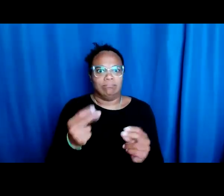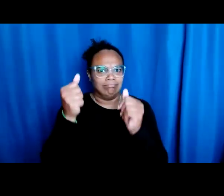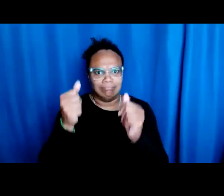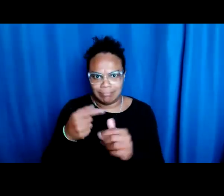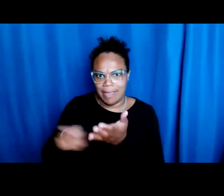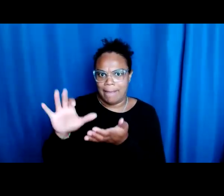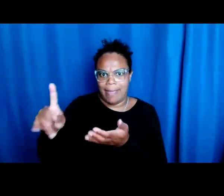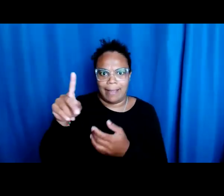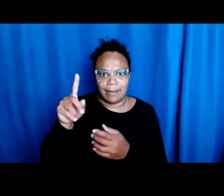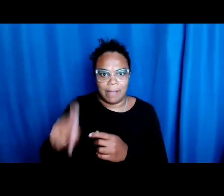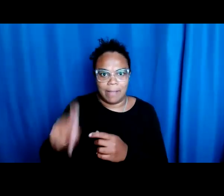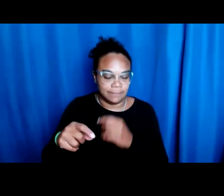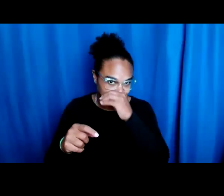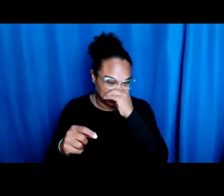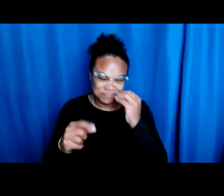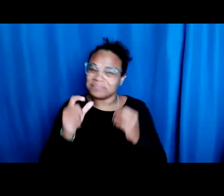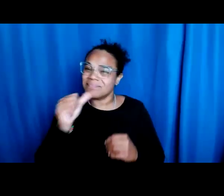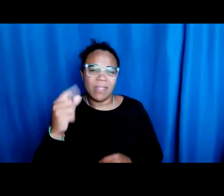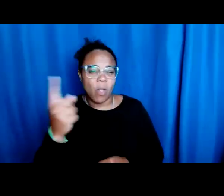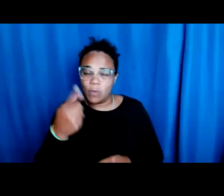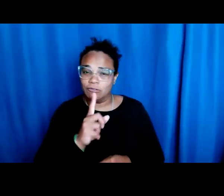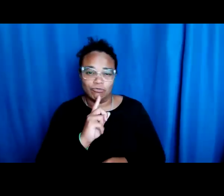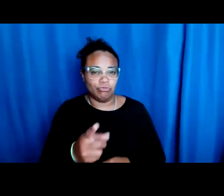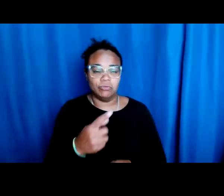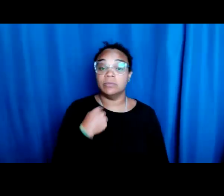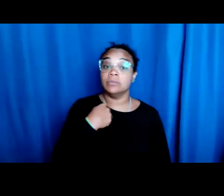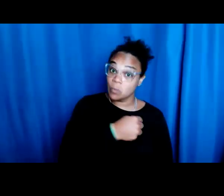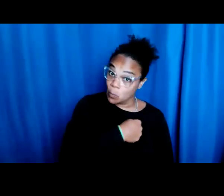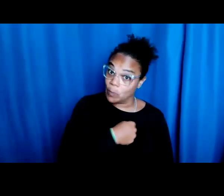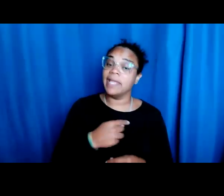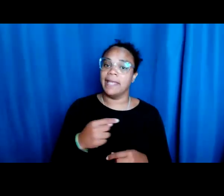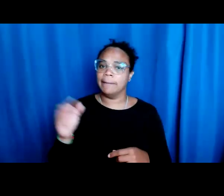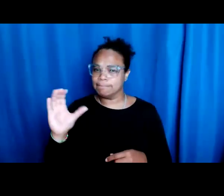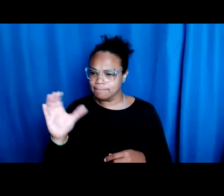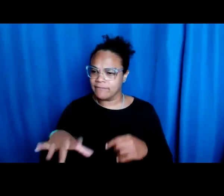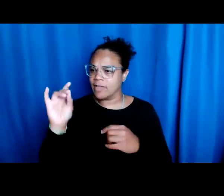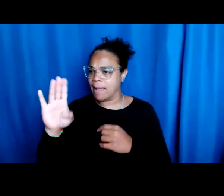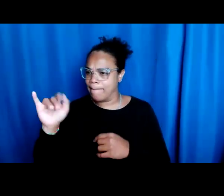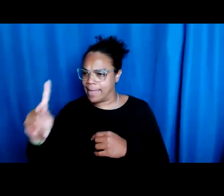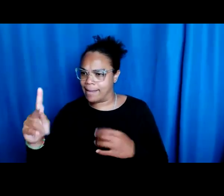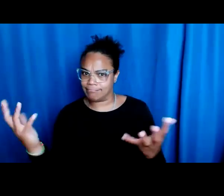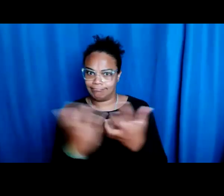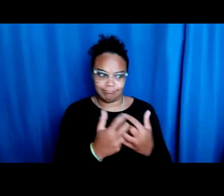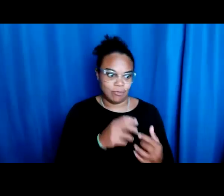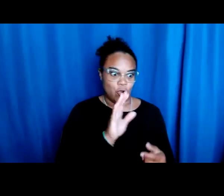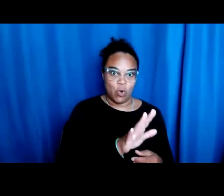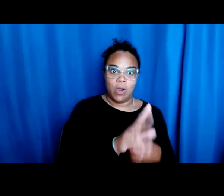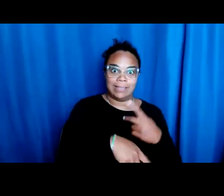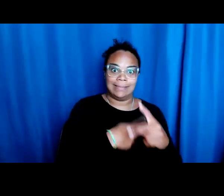technology to help one place you with a bank that has an appetite for your loan. So we're able to match you.